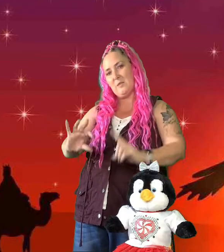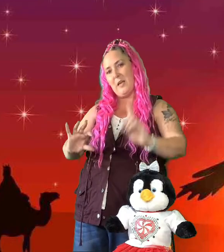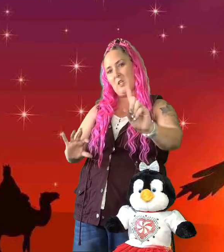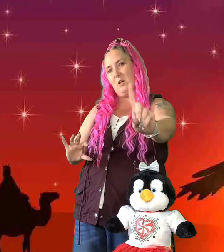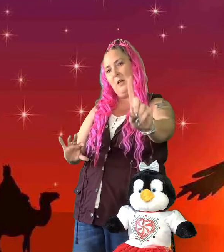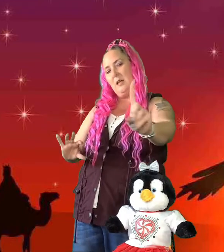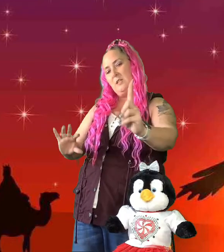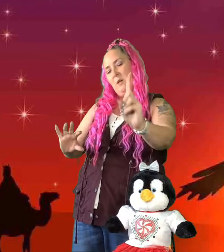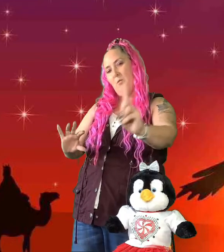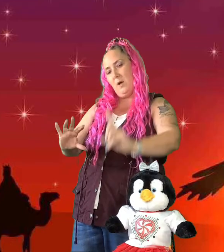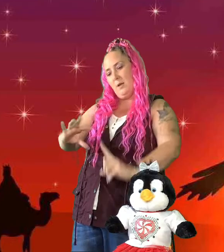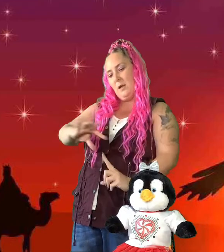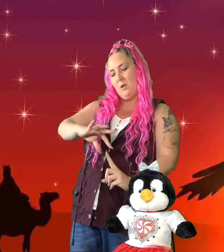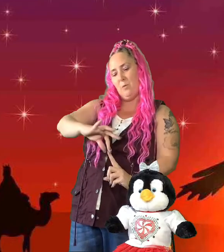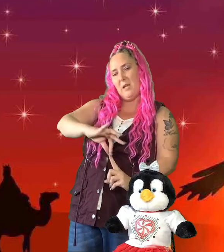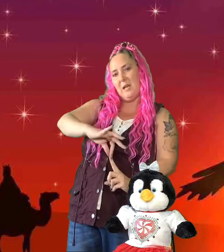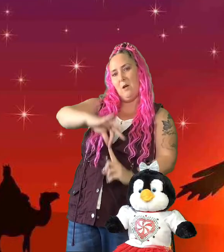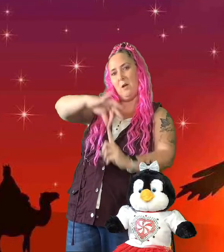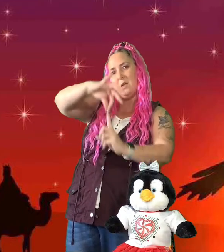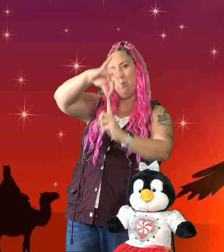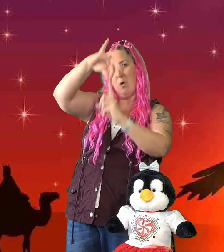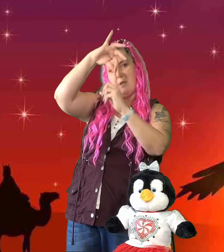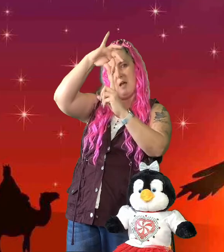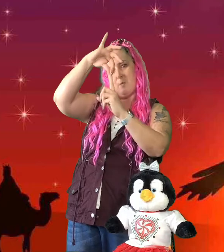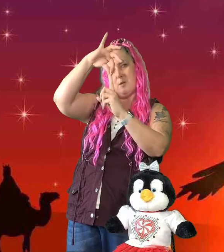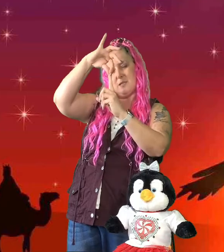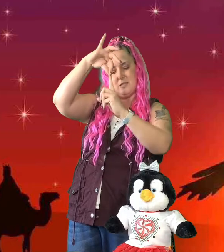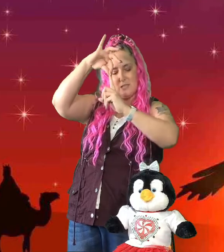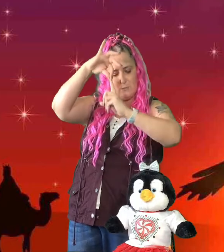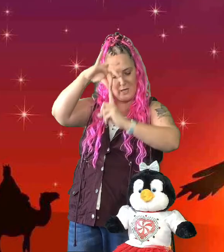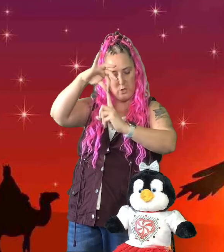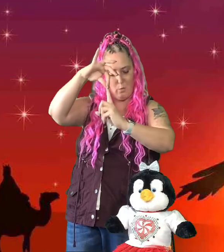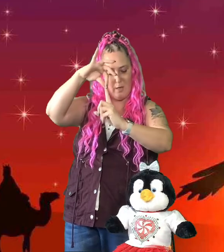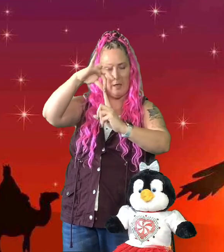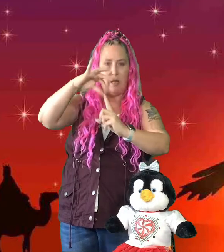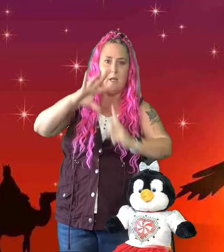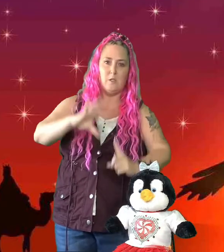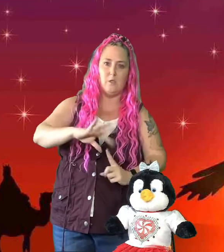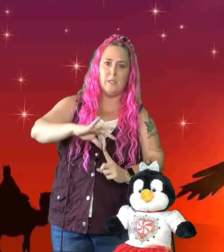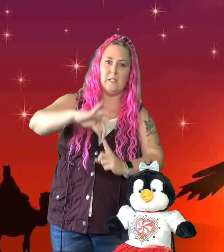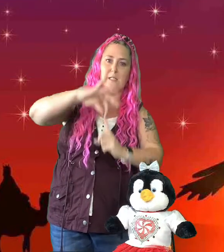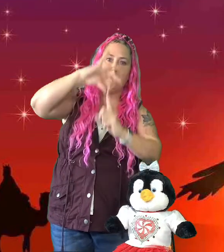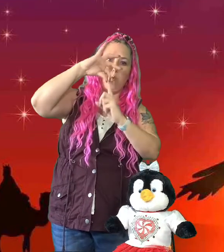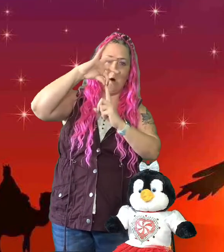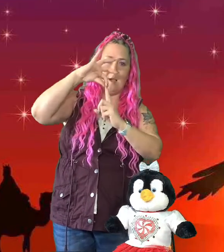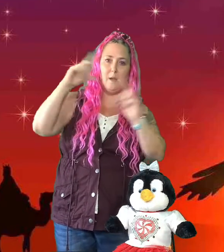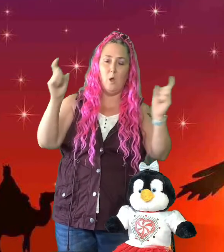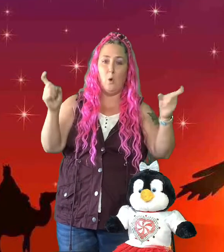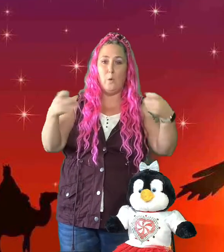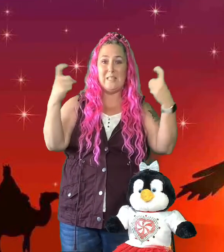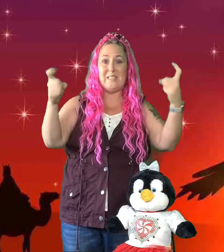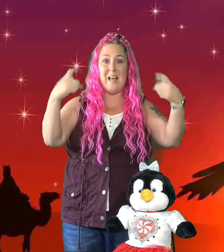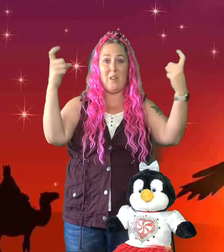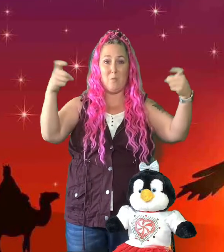special. So you have one and you pick it out and you pull it up. It's the special one. So Jesus is the one we